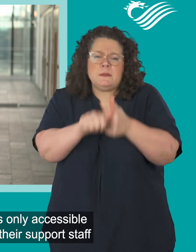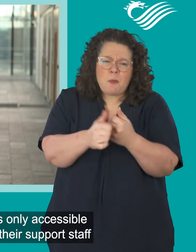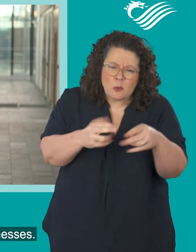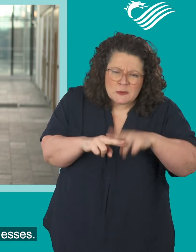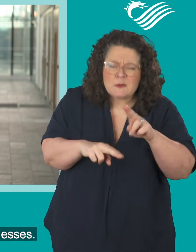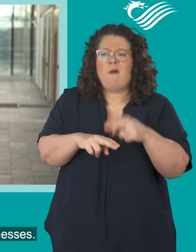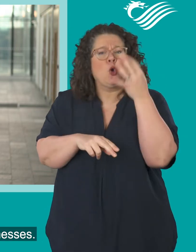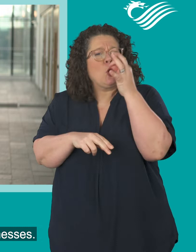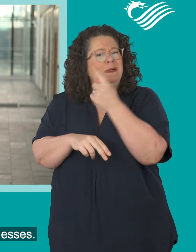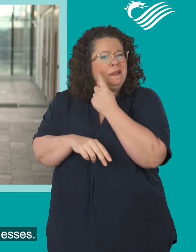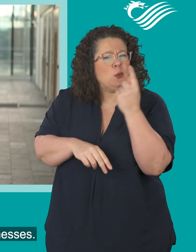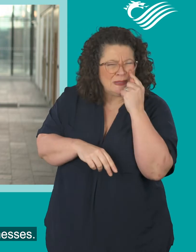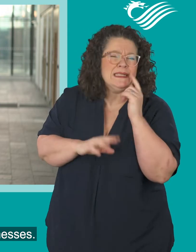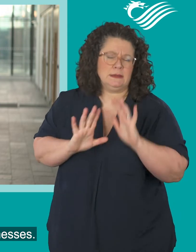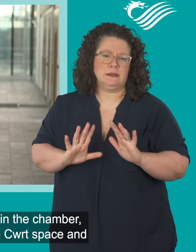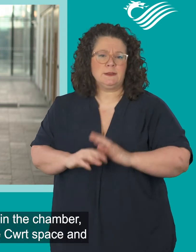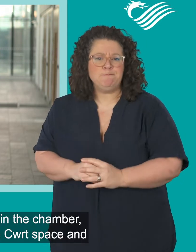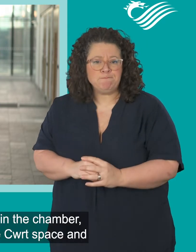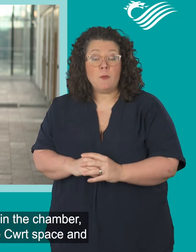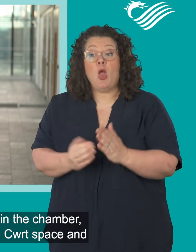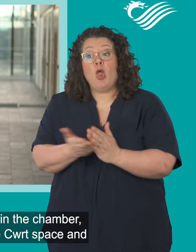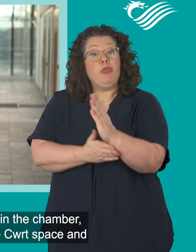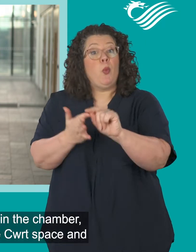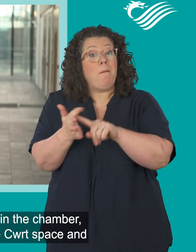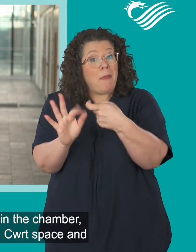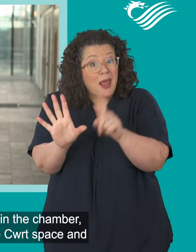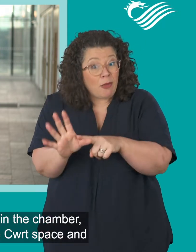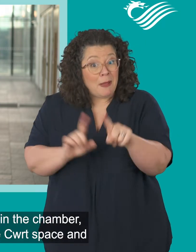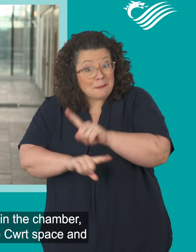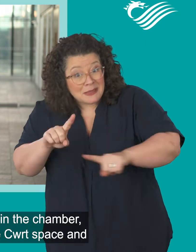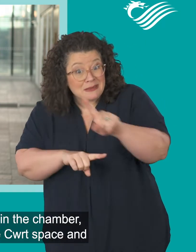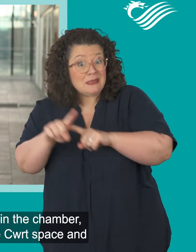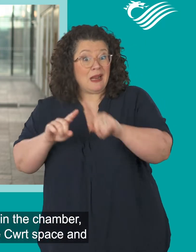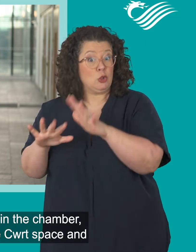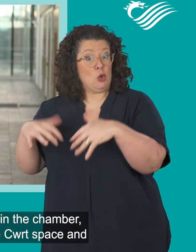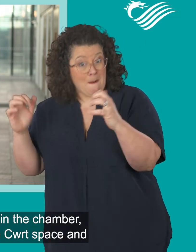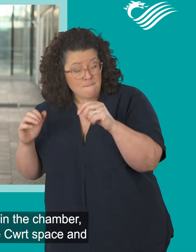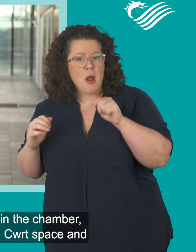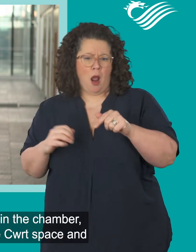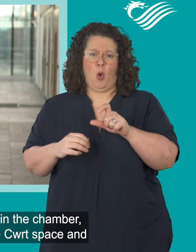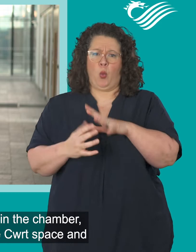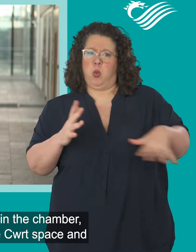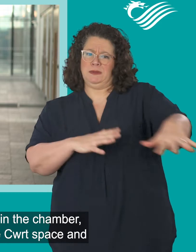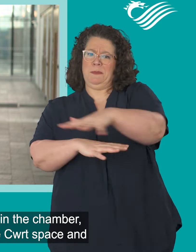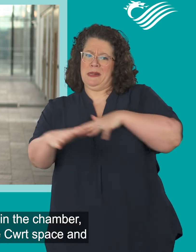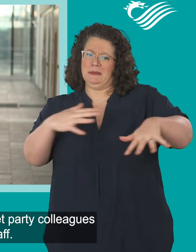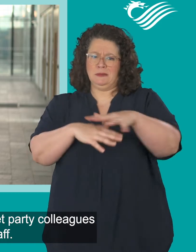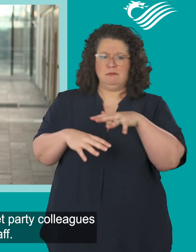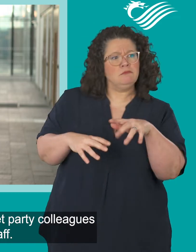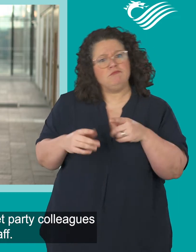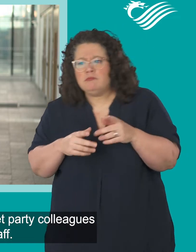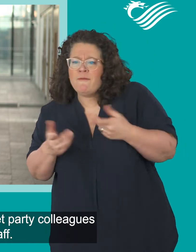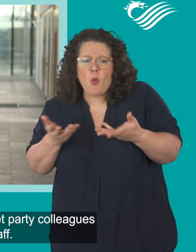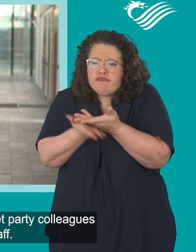support staff and committee witnesses. During the plenary meeting in the chamber, the elected members use the Cwrt space and